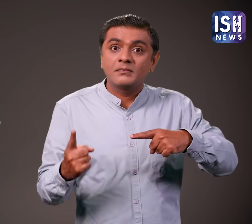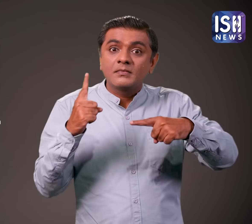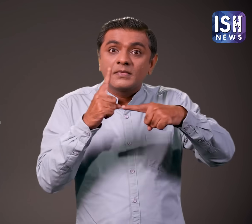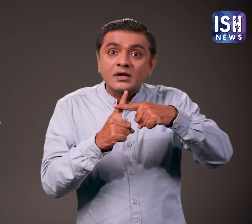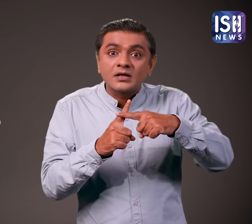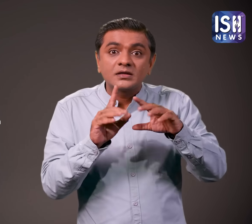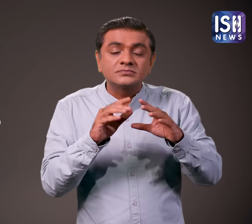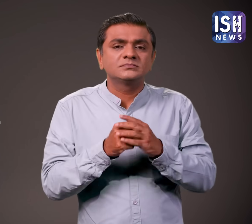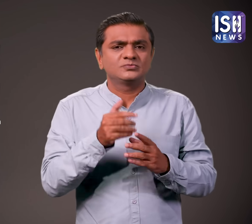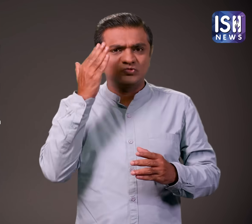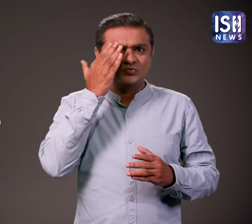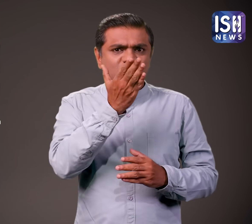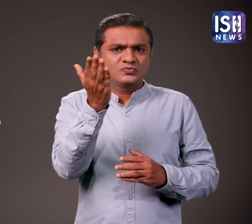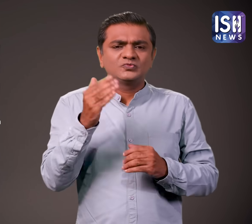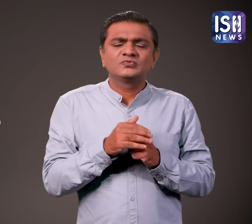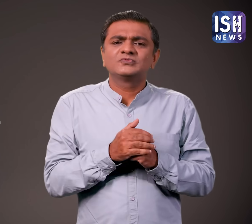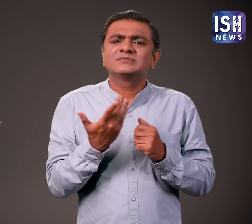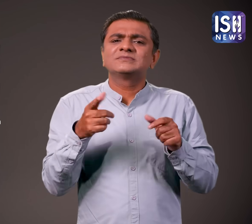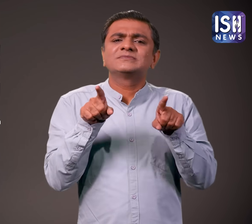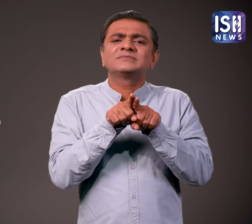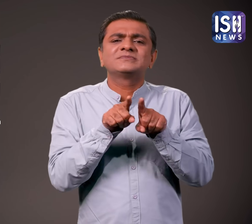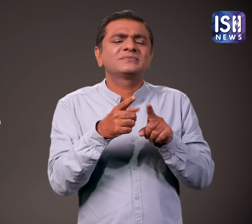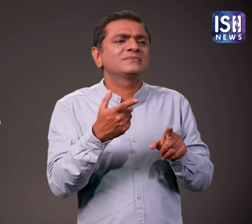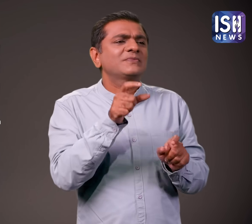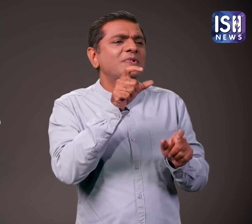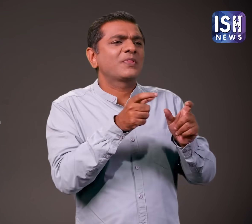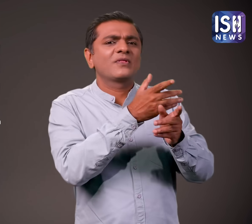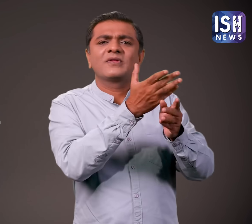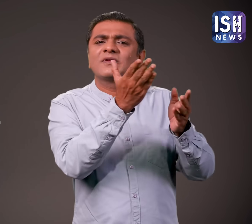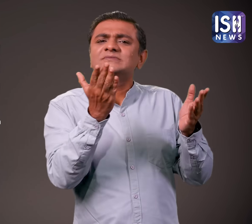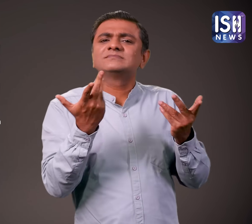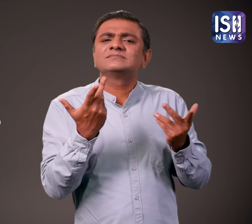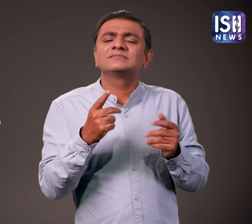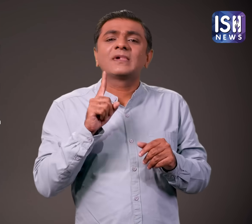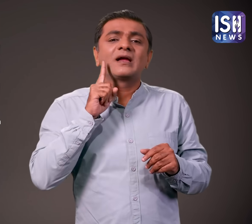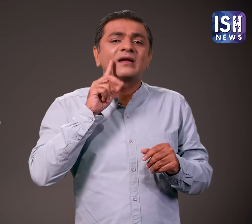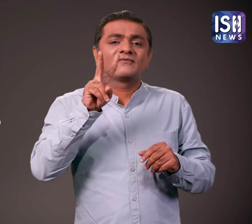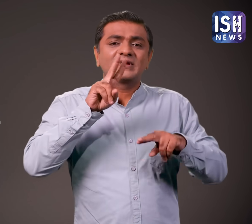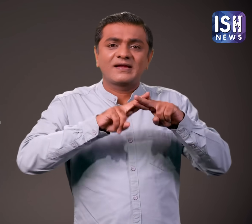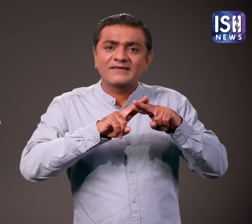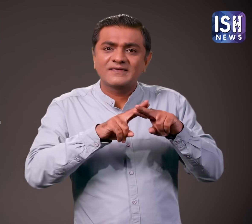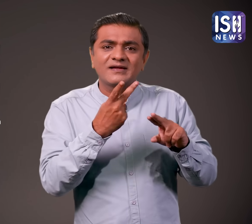You may know that many couples undergo IVF treatments which are often risky and very expensive.